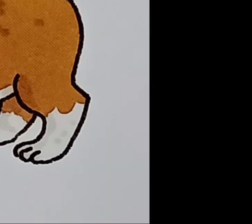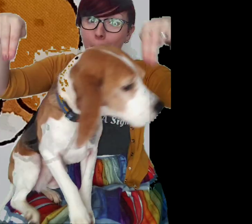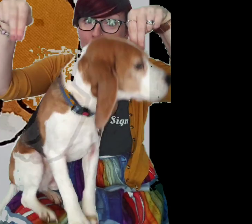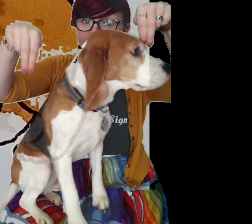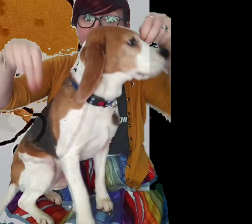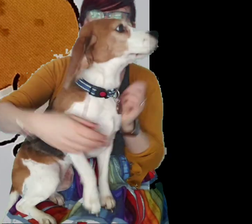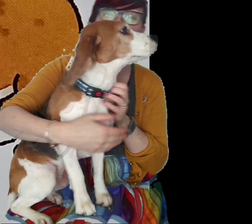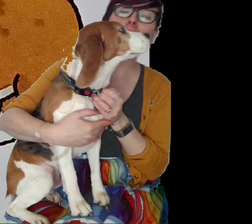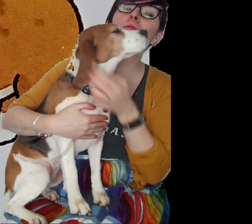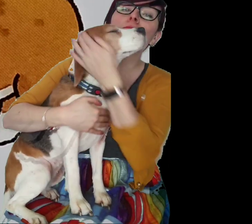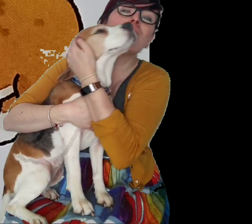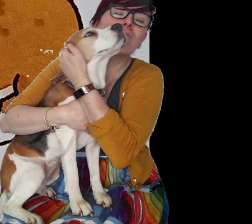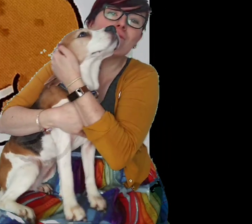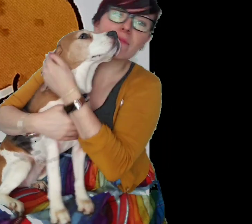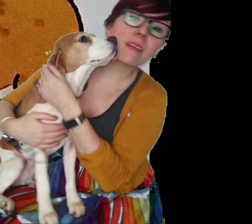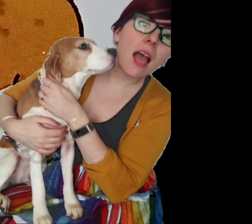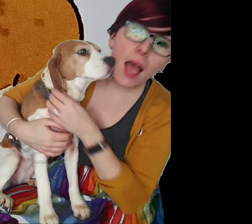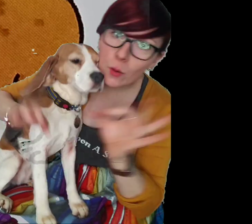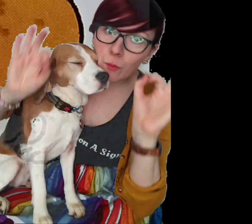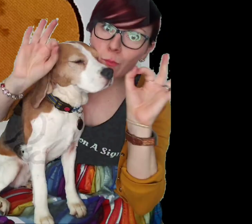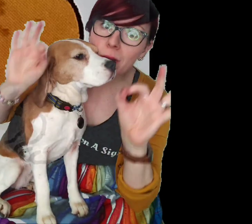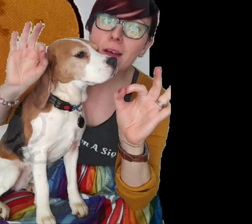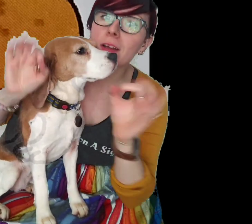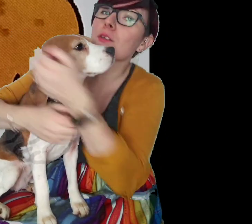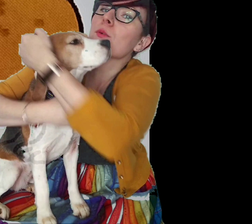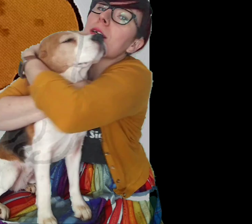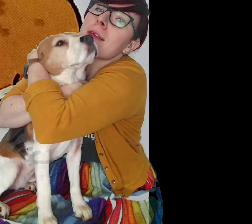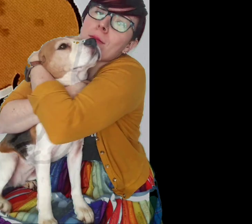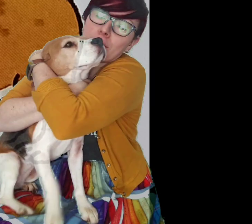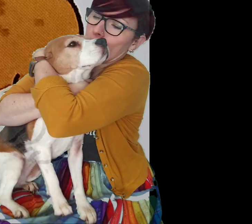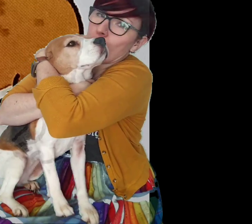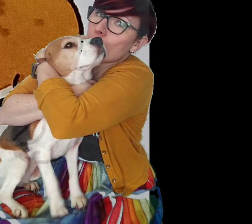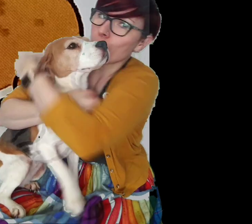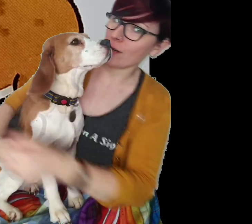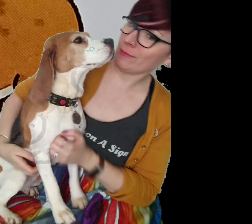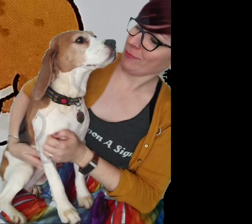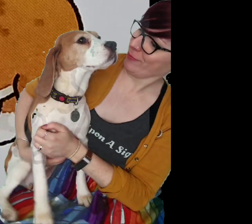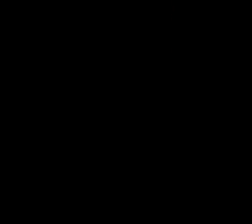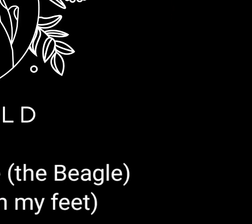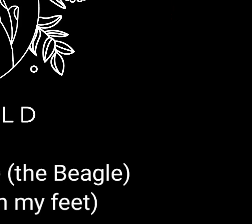puppy. He was perfect. I kept him.